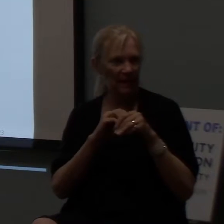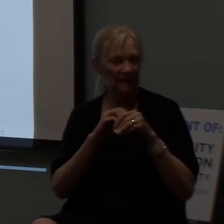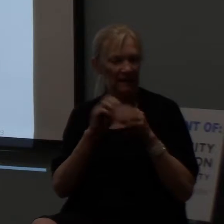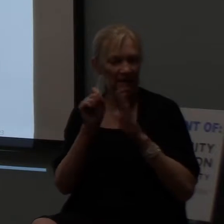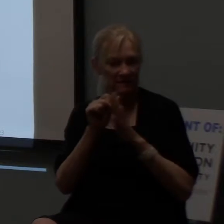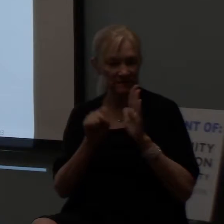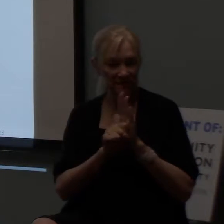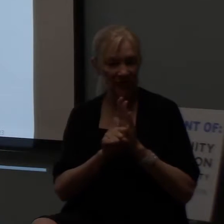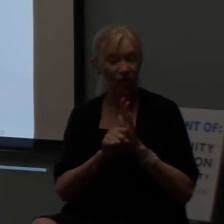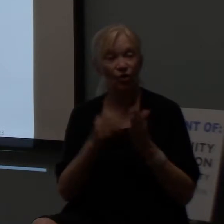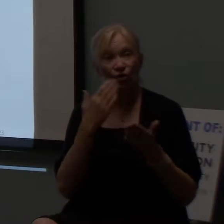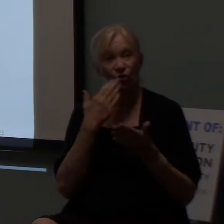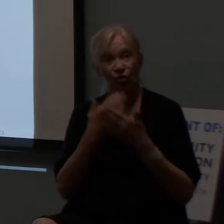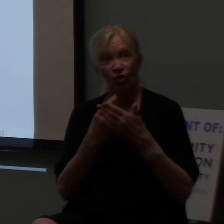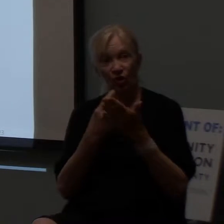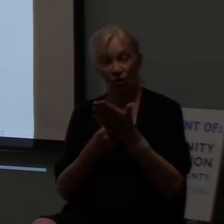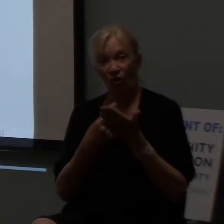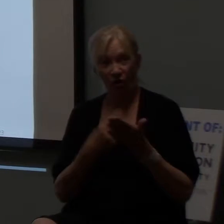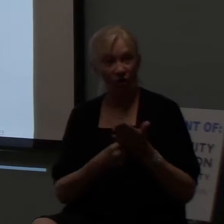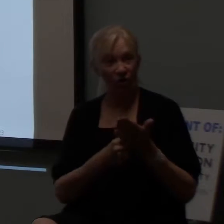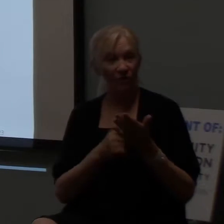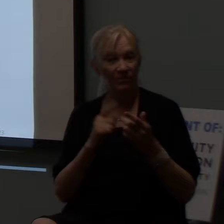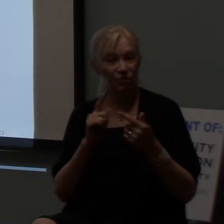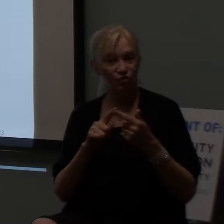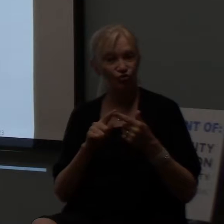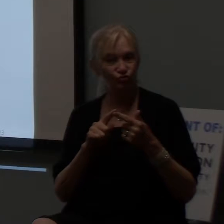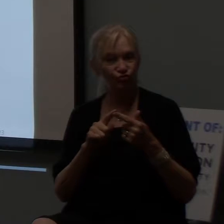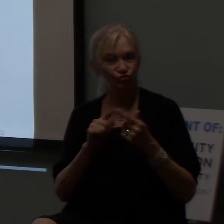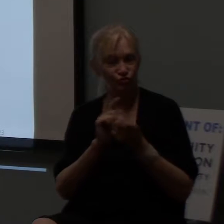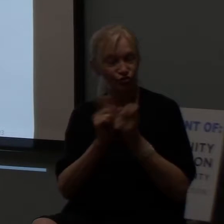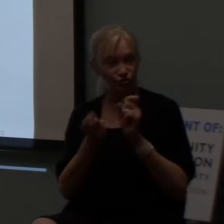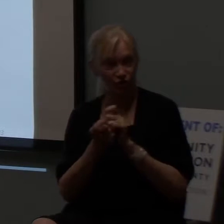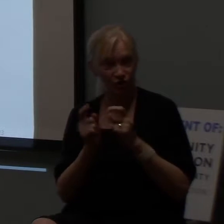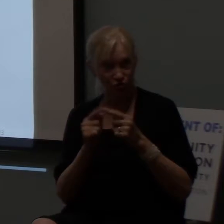So there's a good argument for going to 5 for that reason.